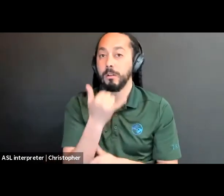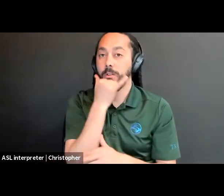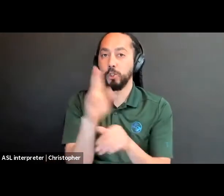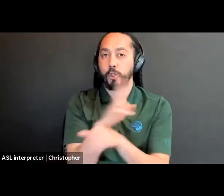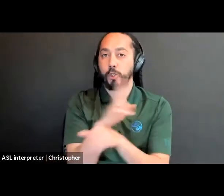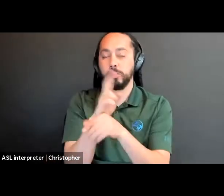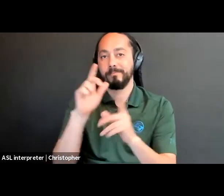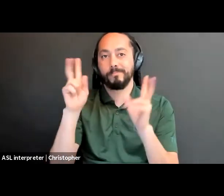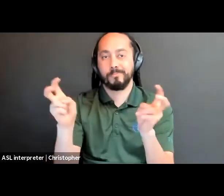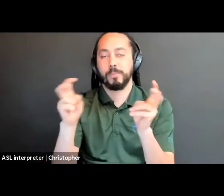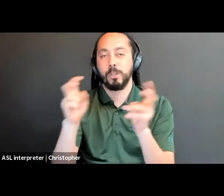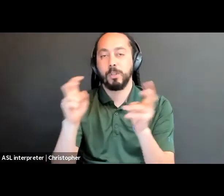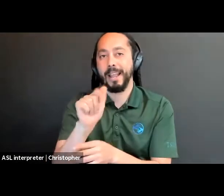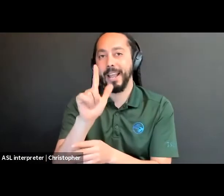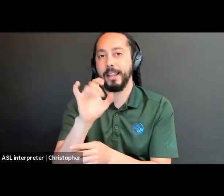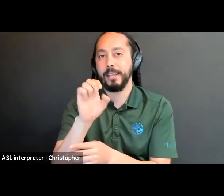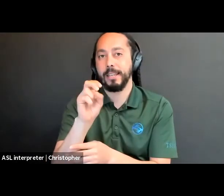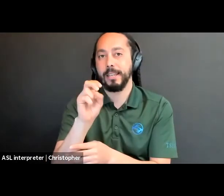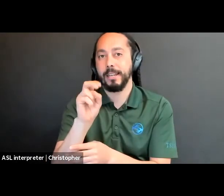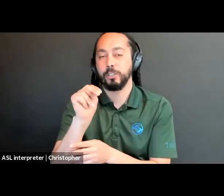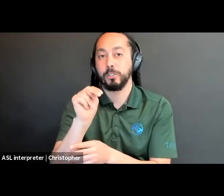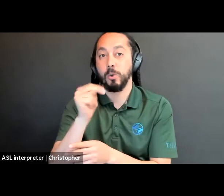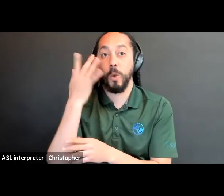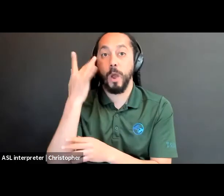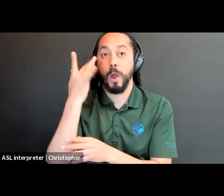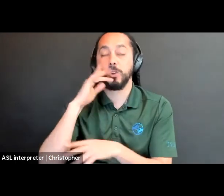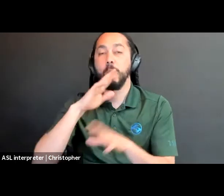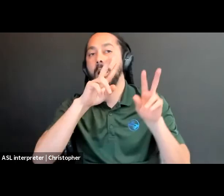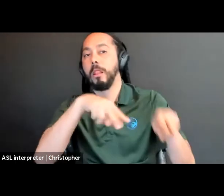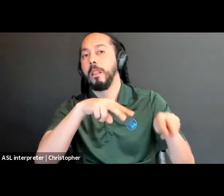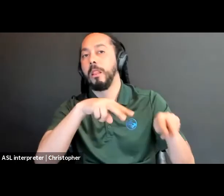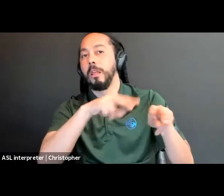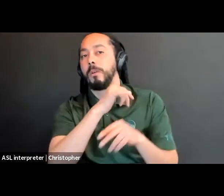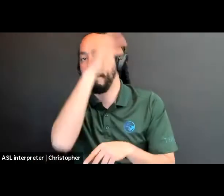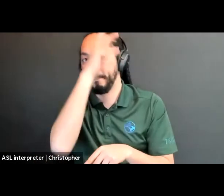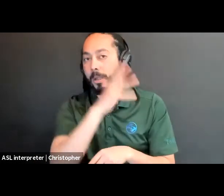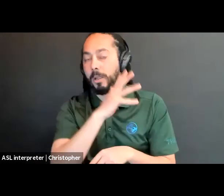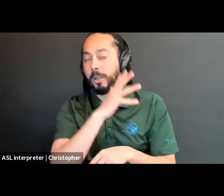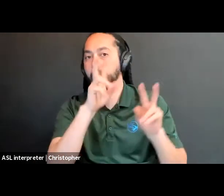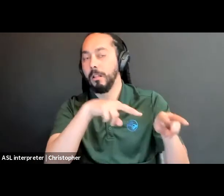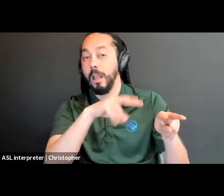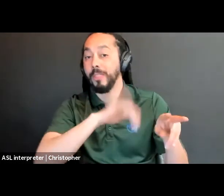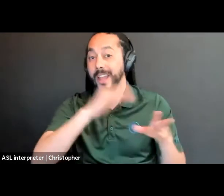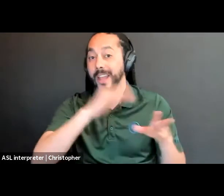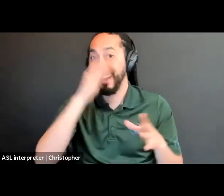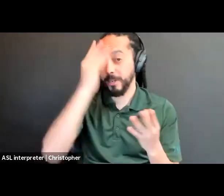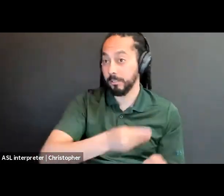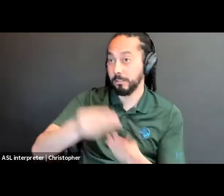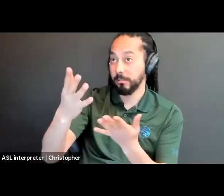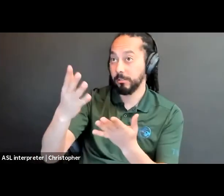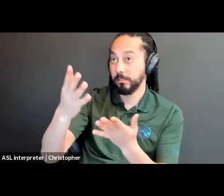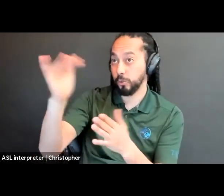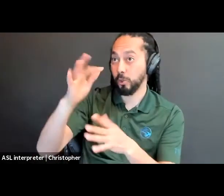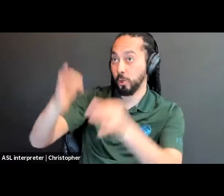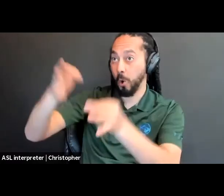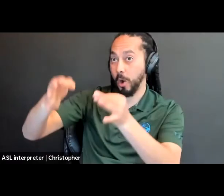the protective parent and provide disinformation to the court, which may further confuse